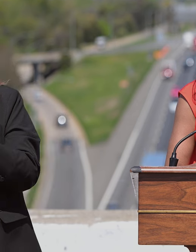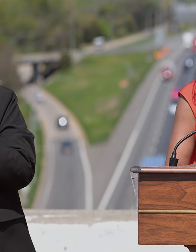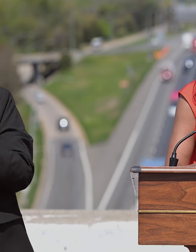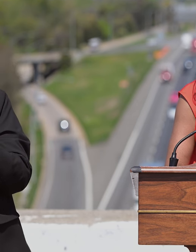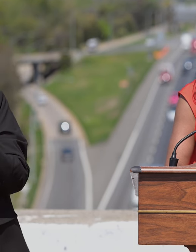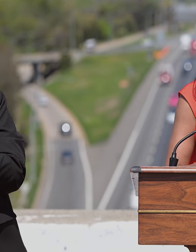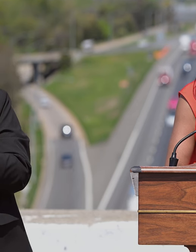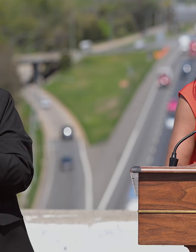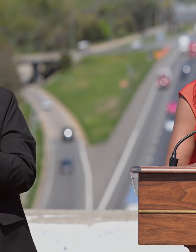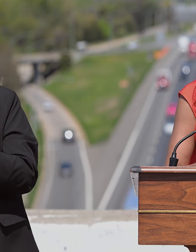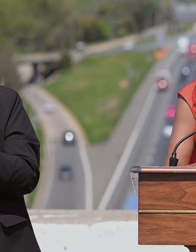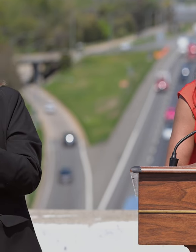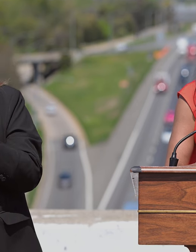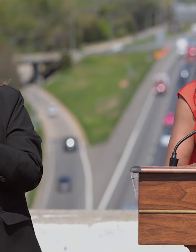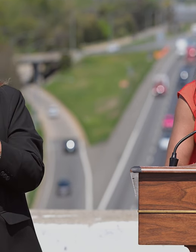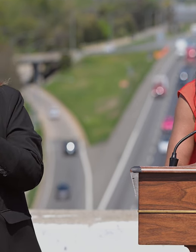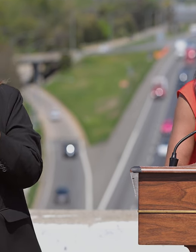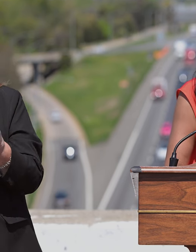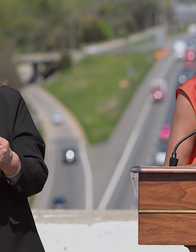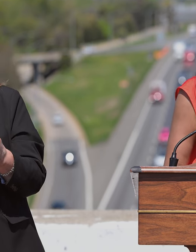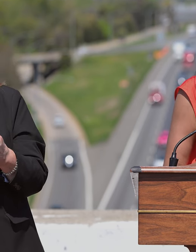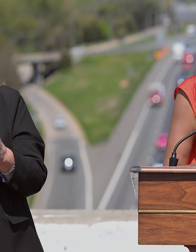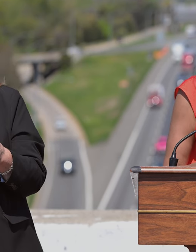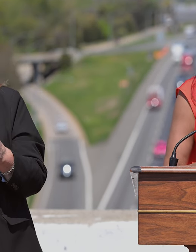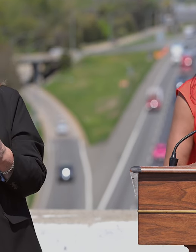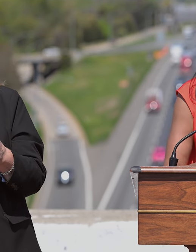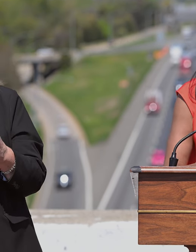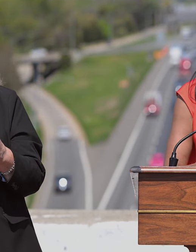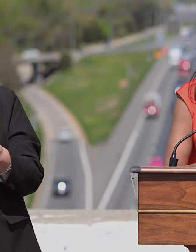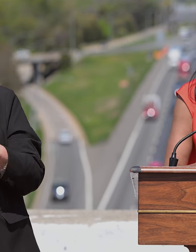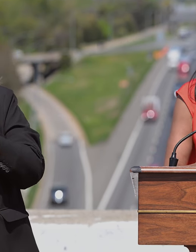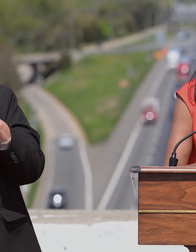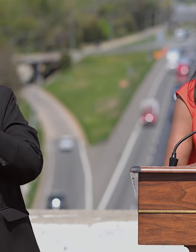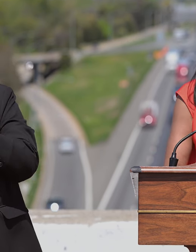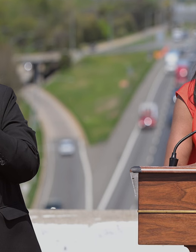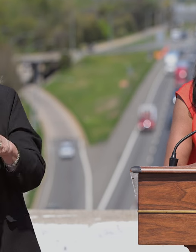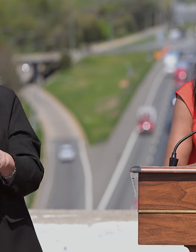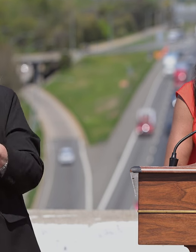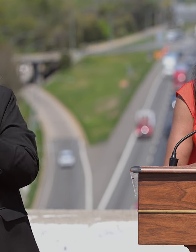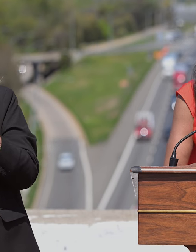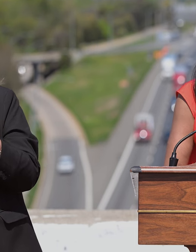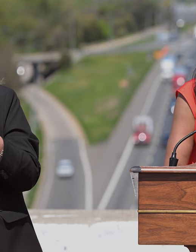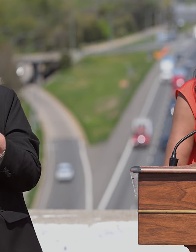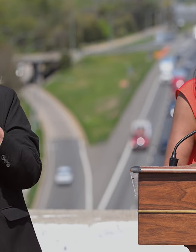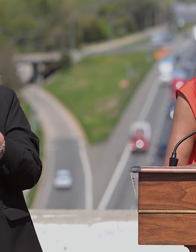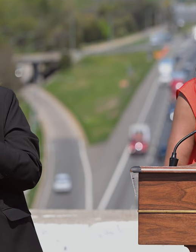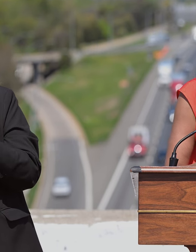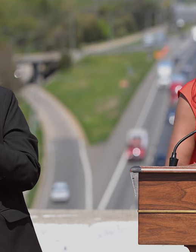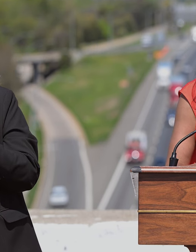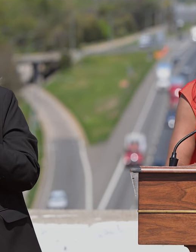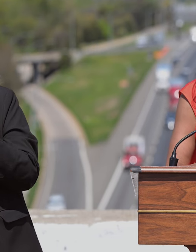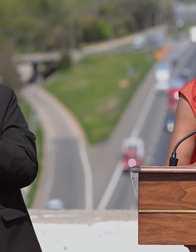challenge are closest to the solution, which is why our construction workers were part of this team in coming up